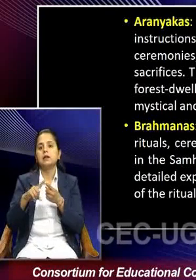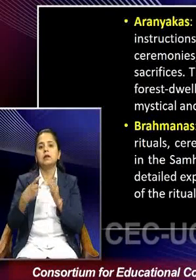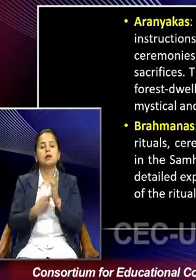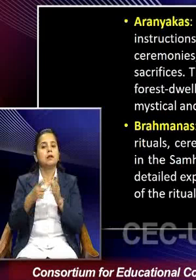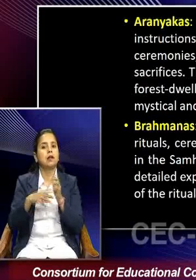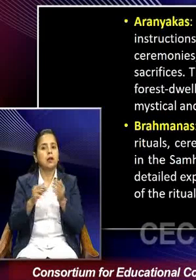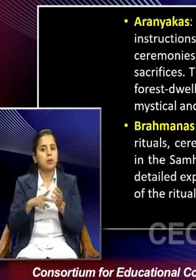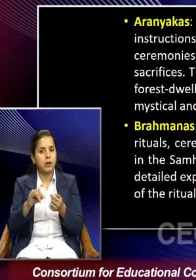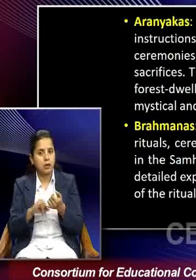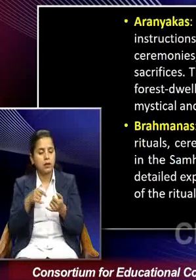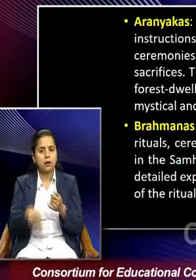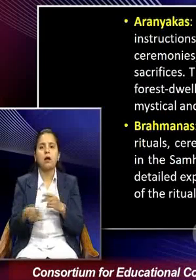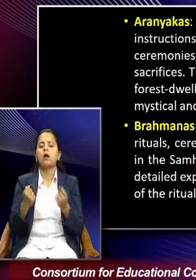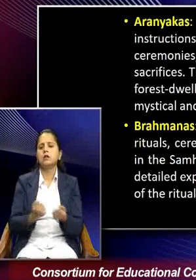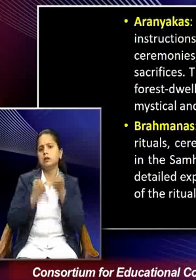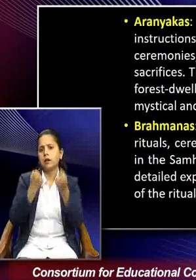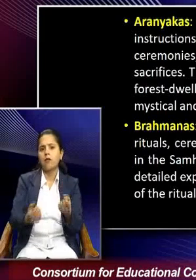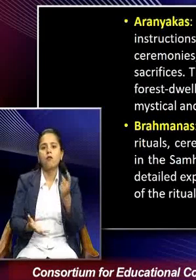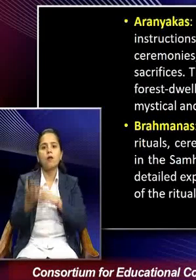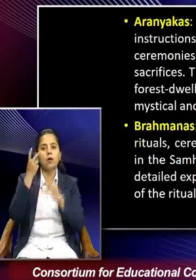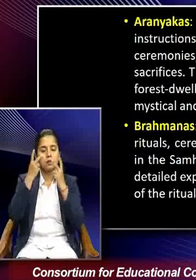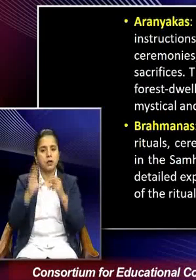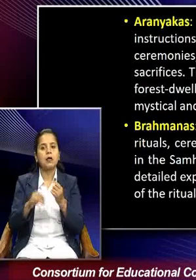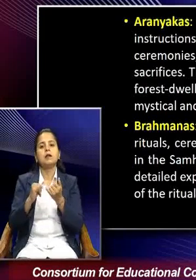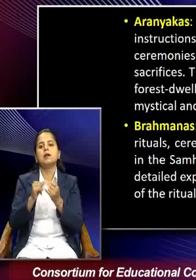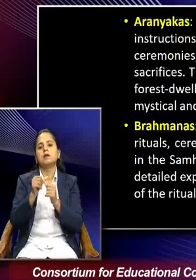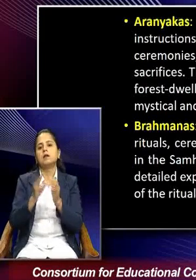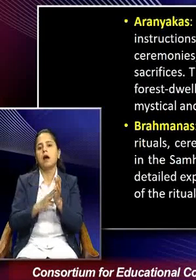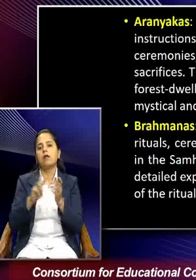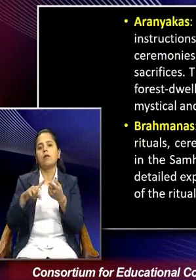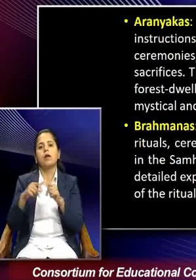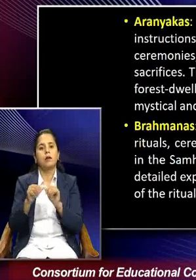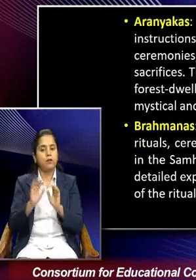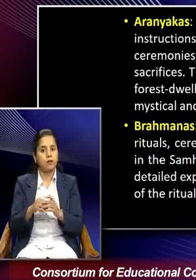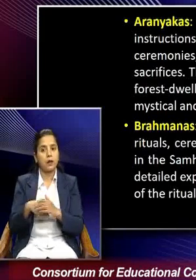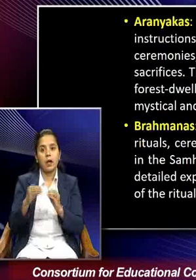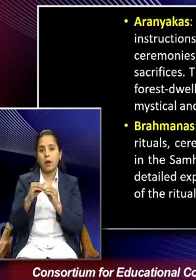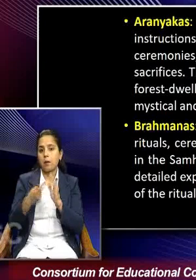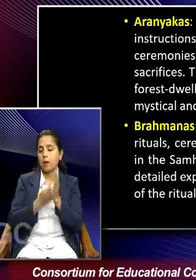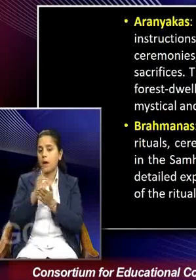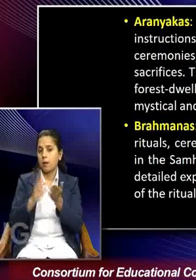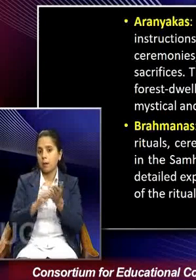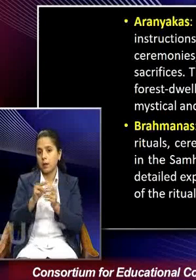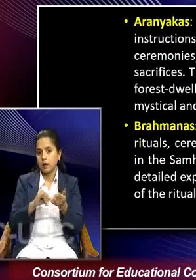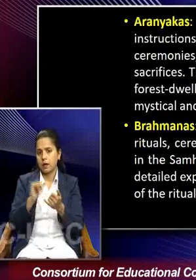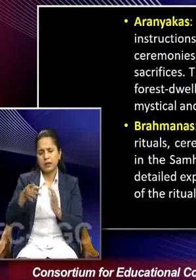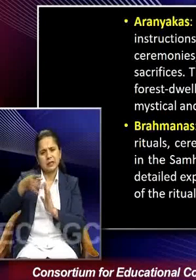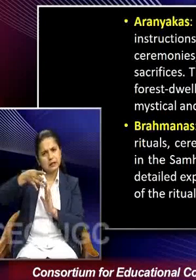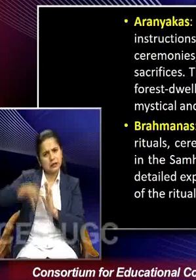and sacrifices found in the Samhitas. The Brahmanas provide